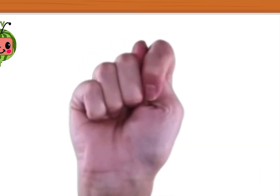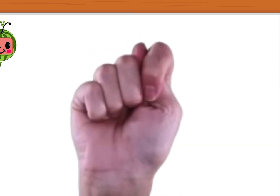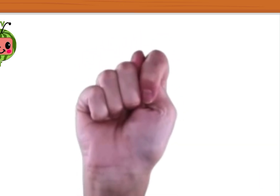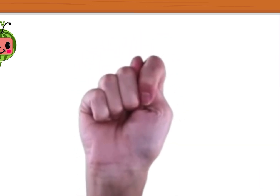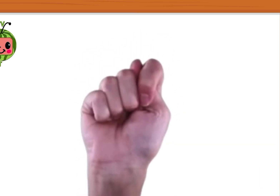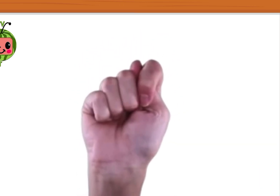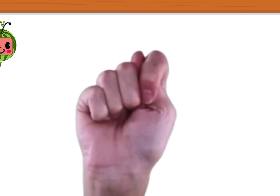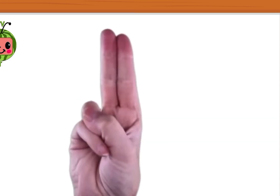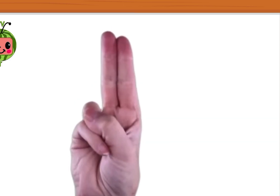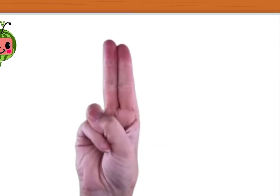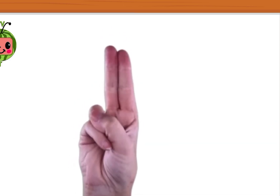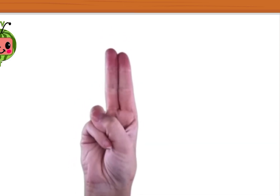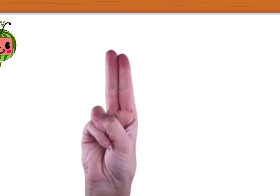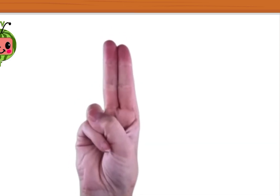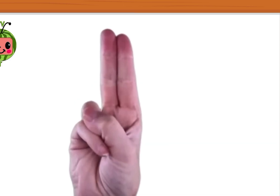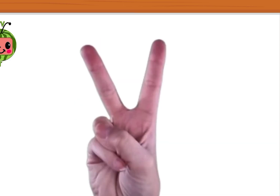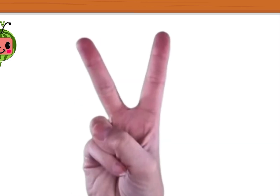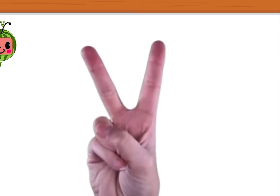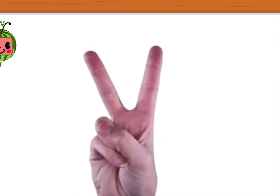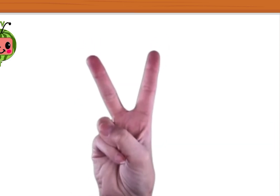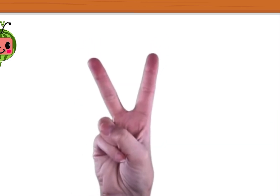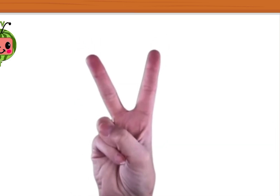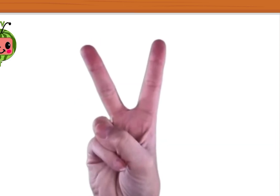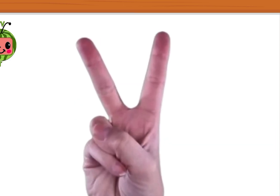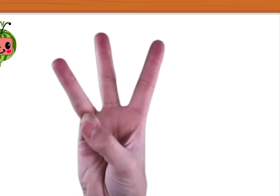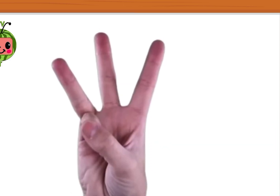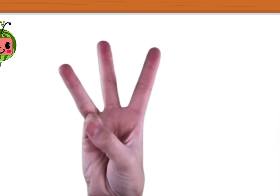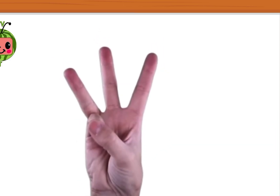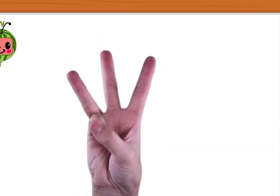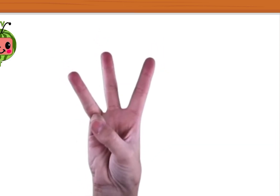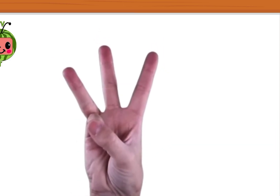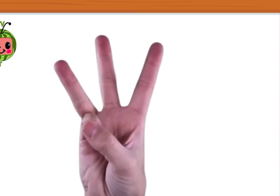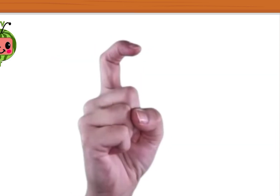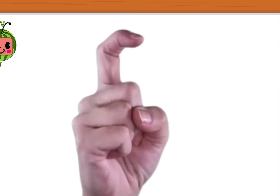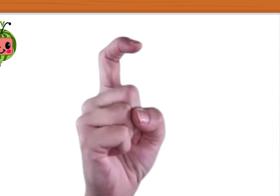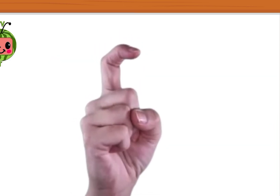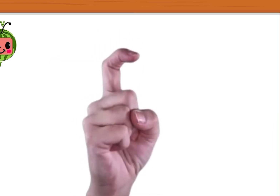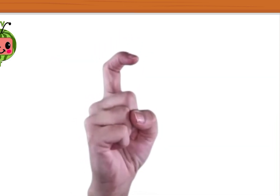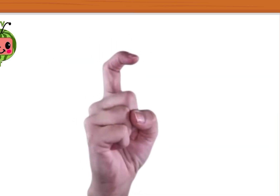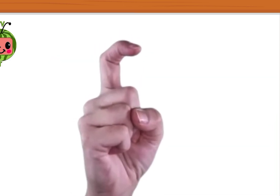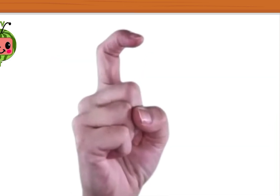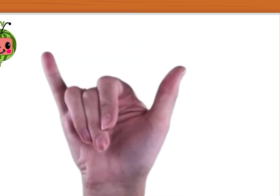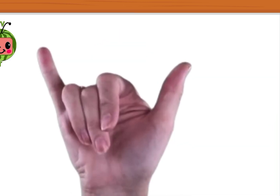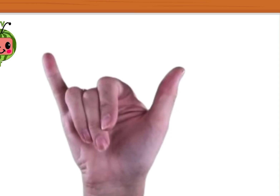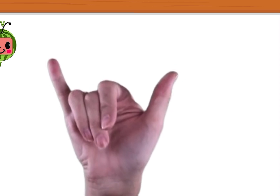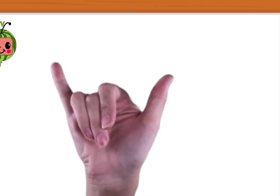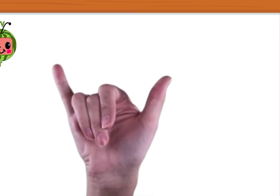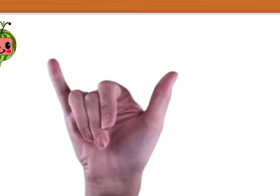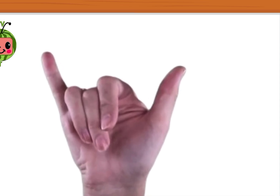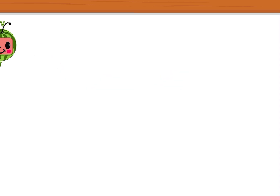T, U, V, W, X, Y, and